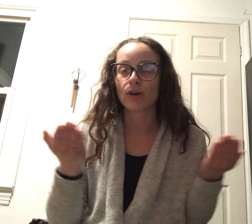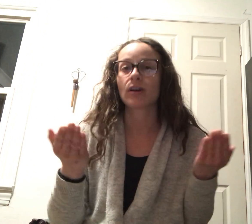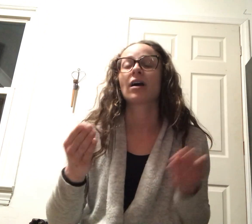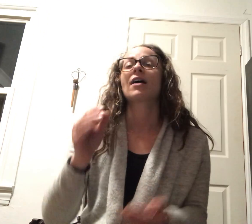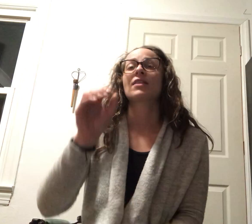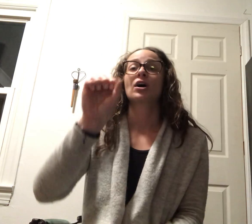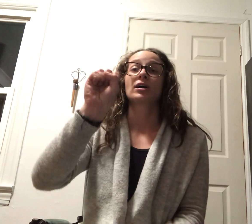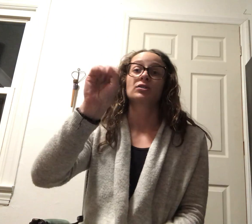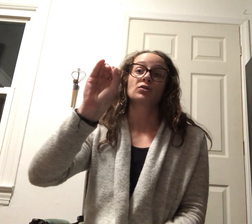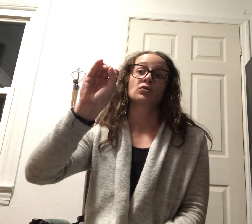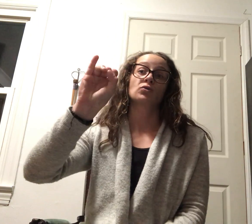have.